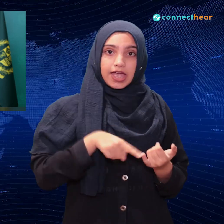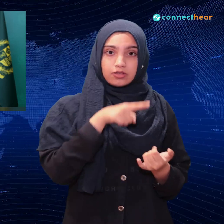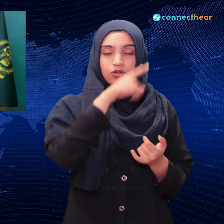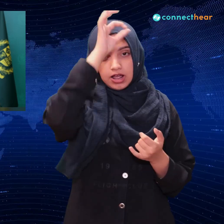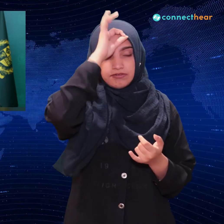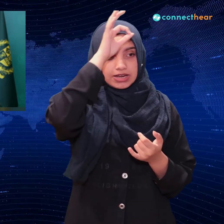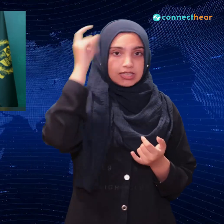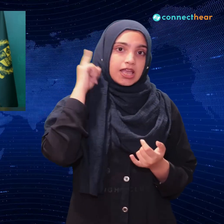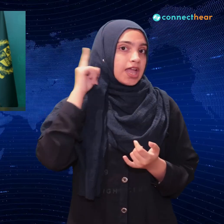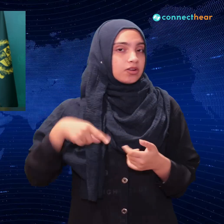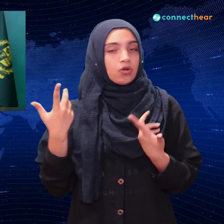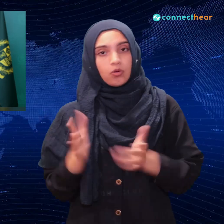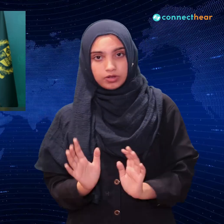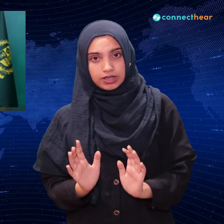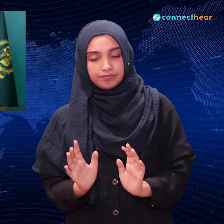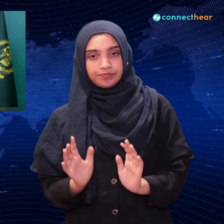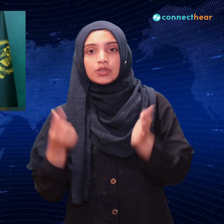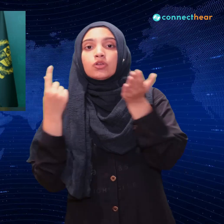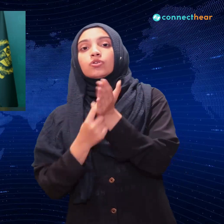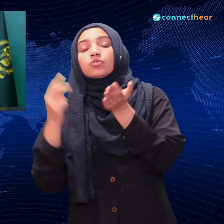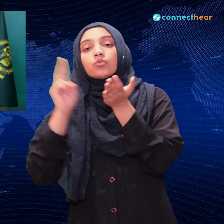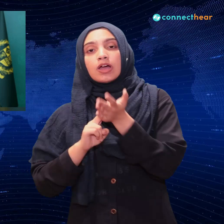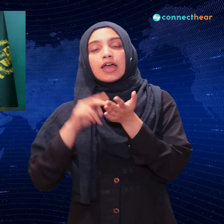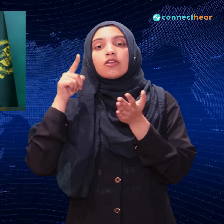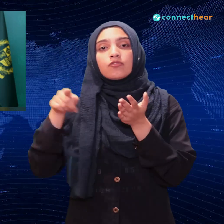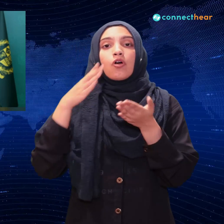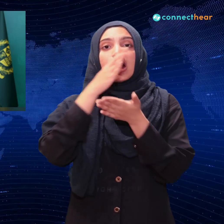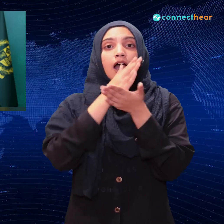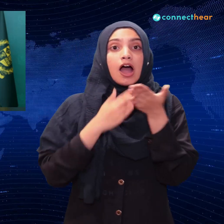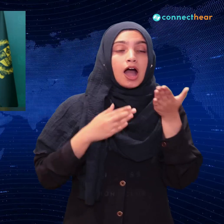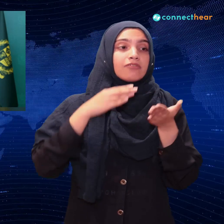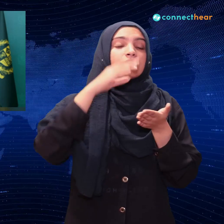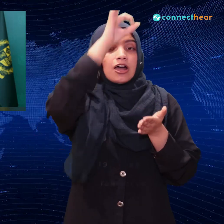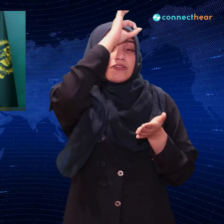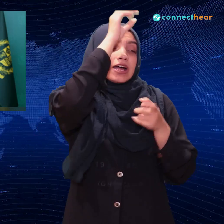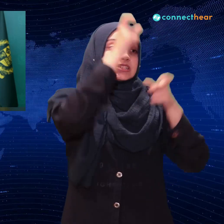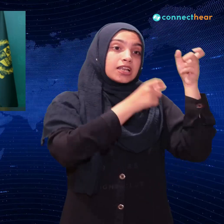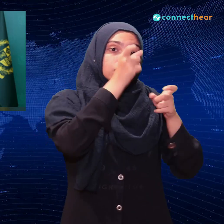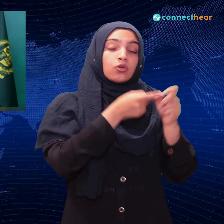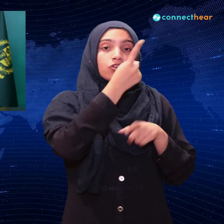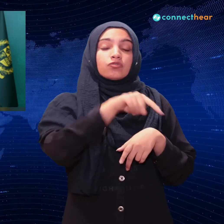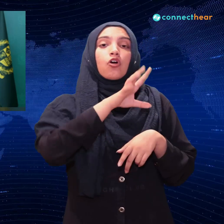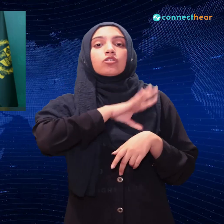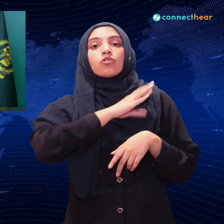UN, half the people of Afghanistan are already vulnerable. And by next